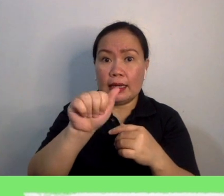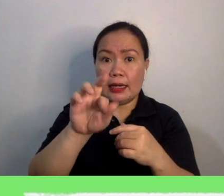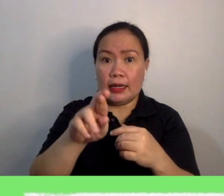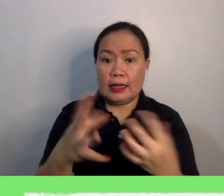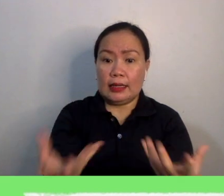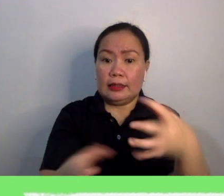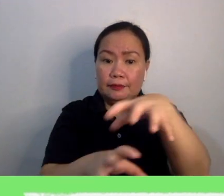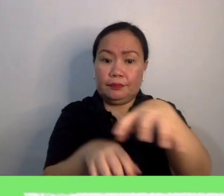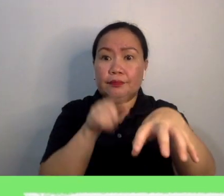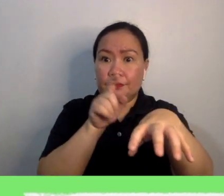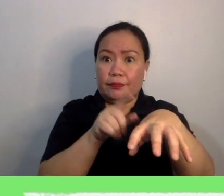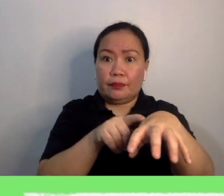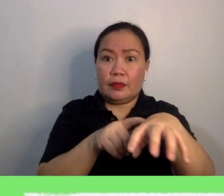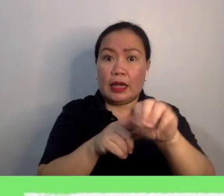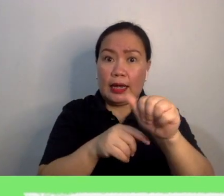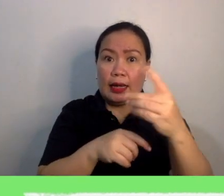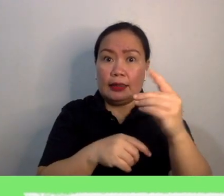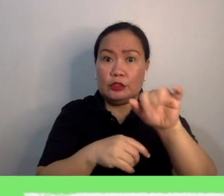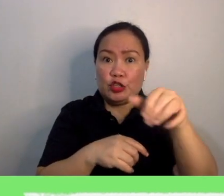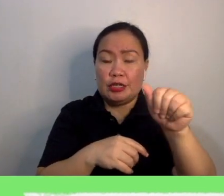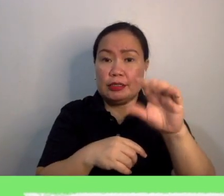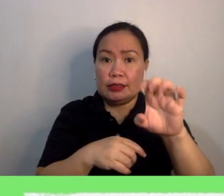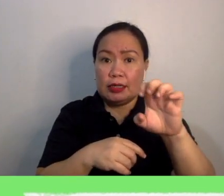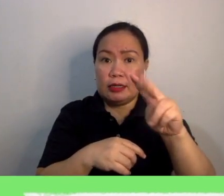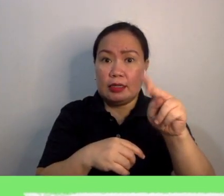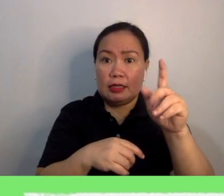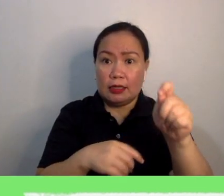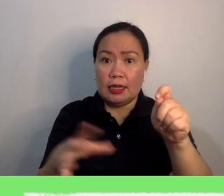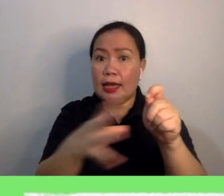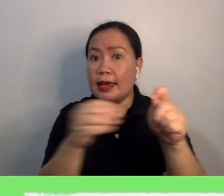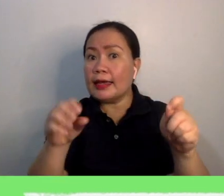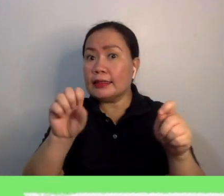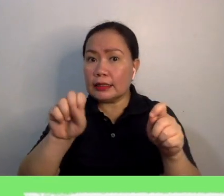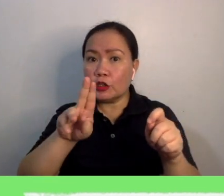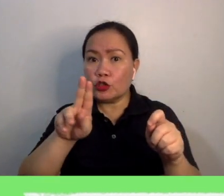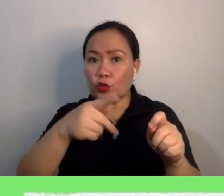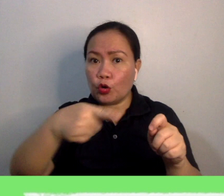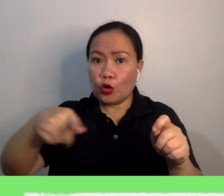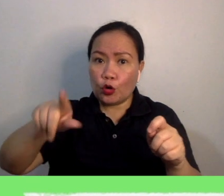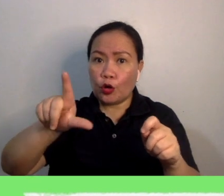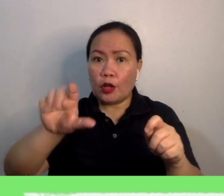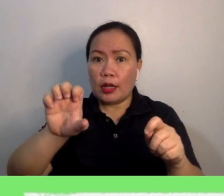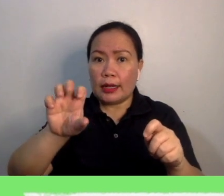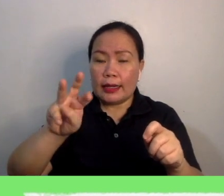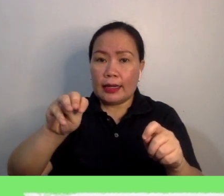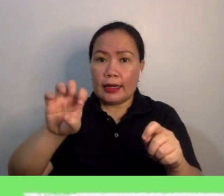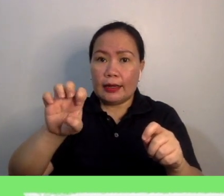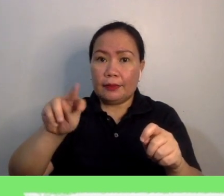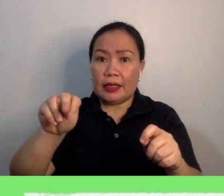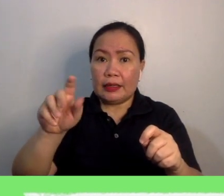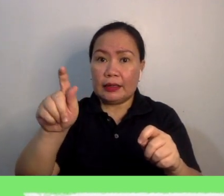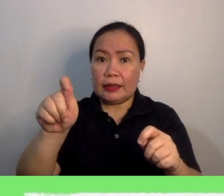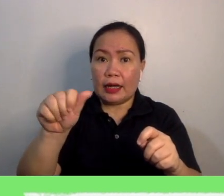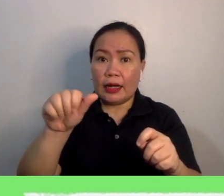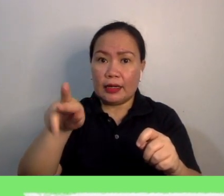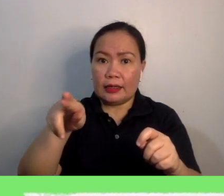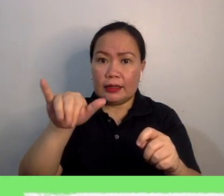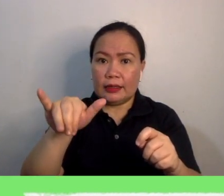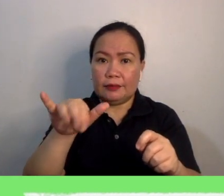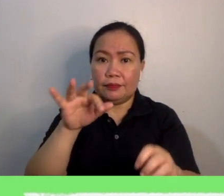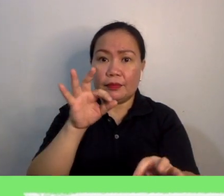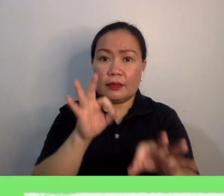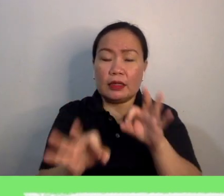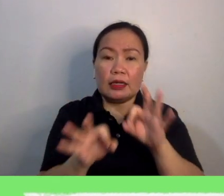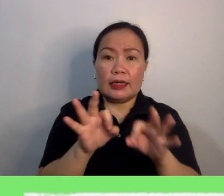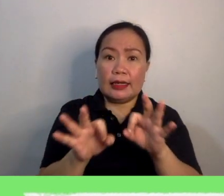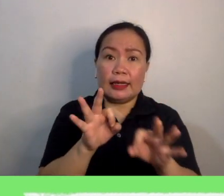same time supplementary. So, kapag hindi siya adjacent at hindi siya supplementary, ibig